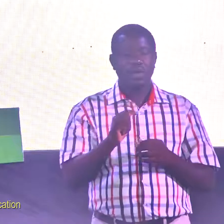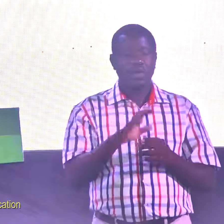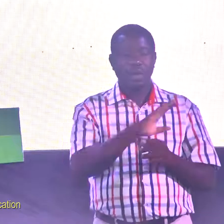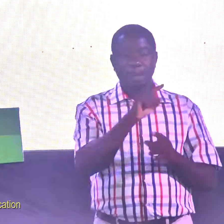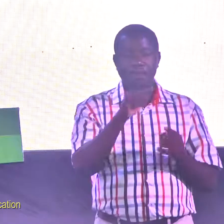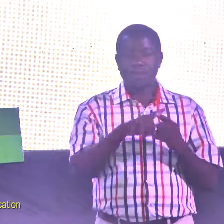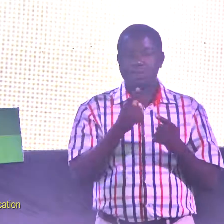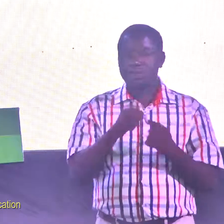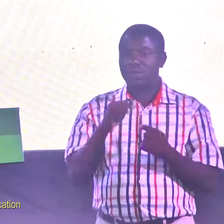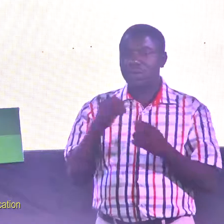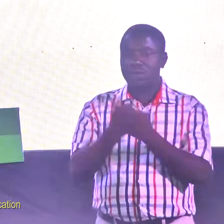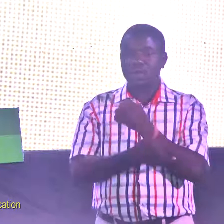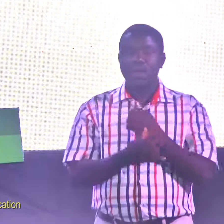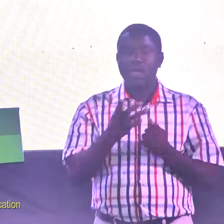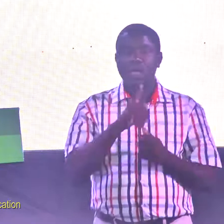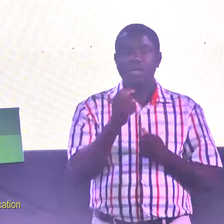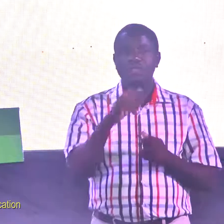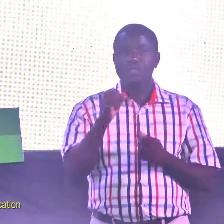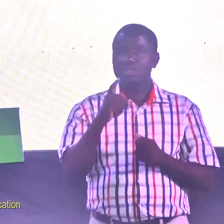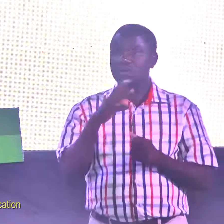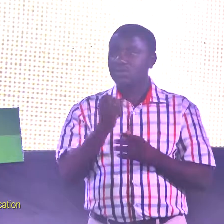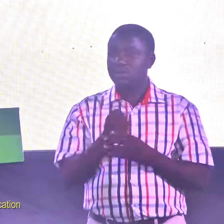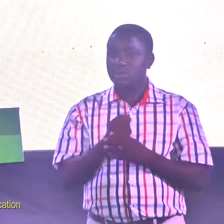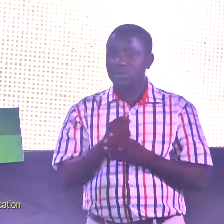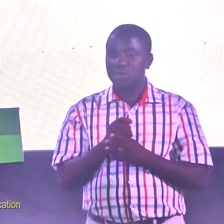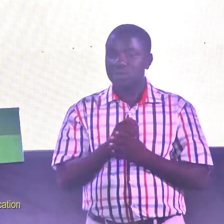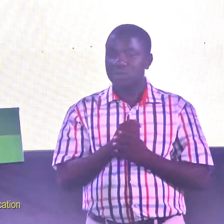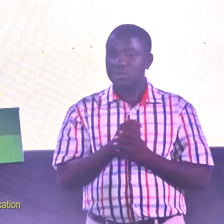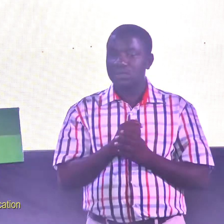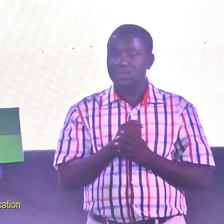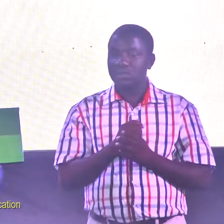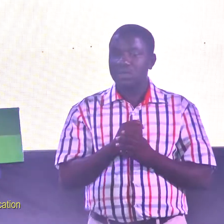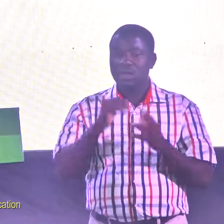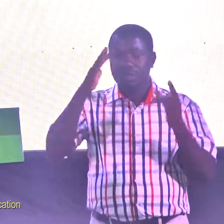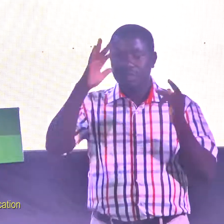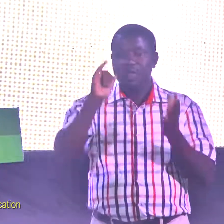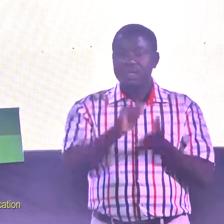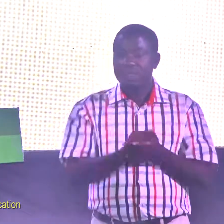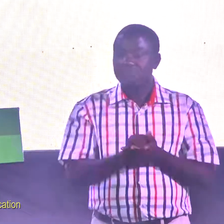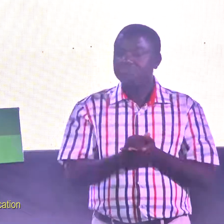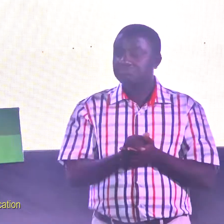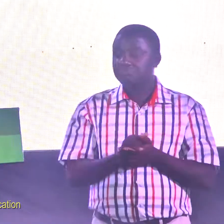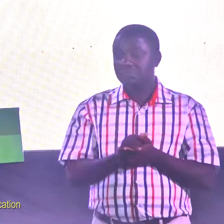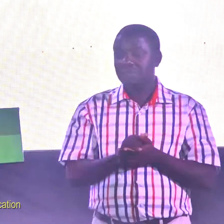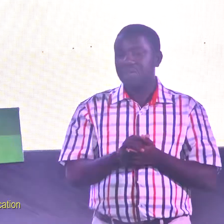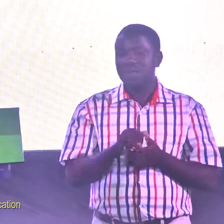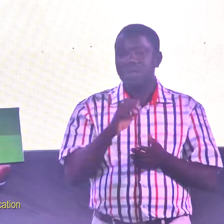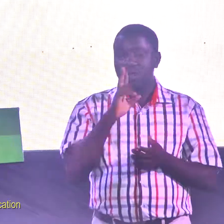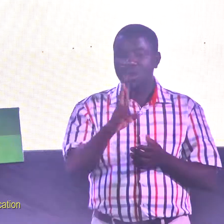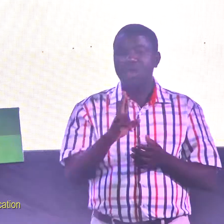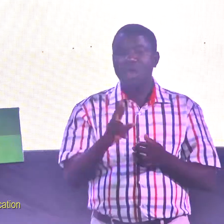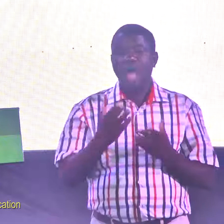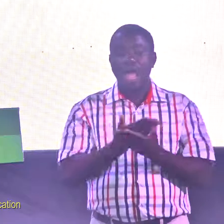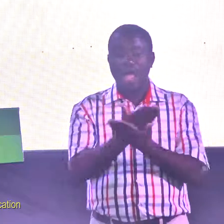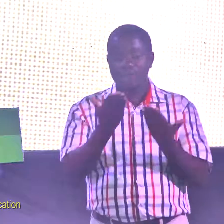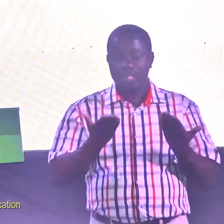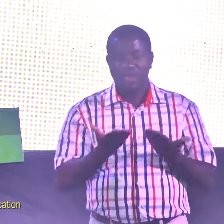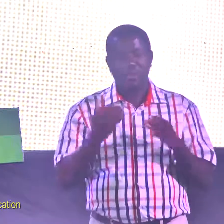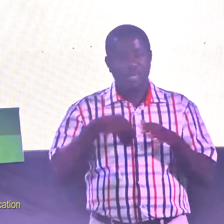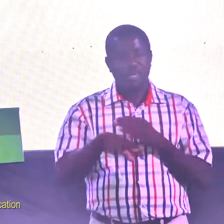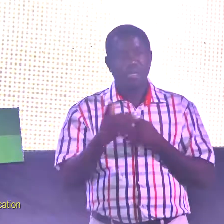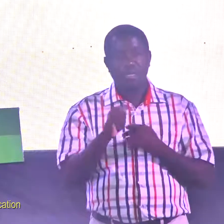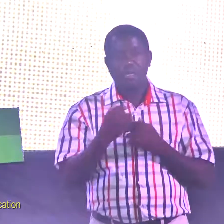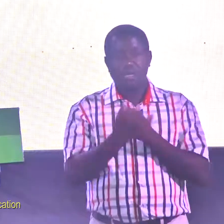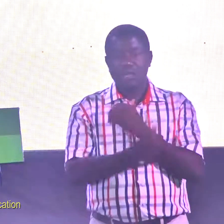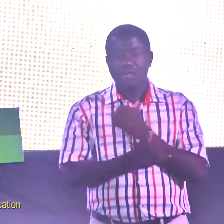country and the stakeholder expectations that are available